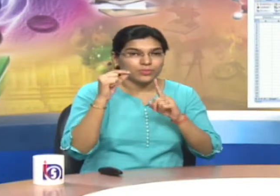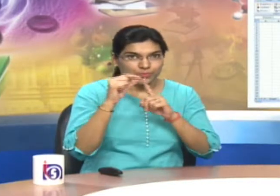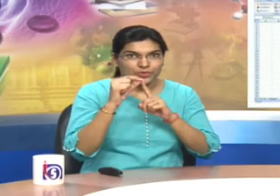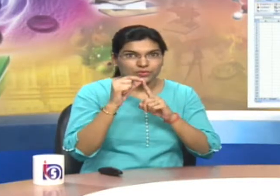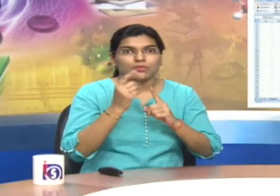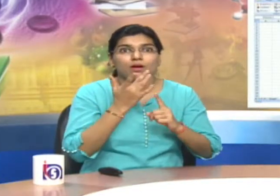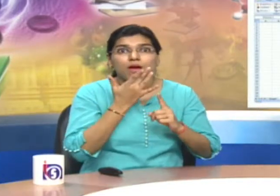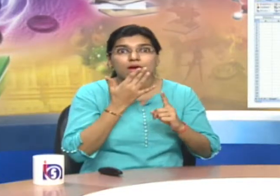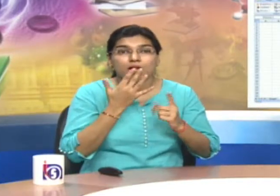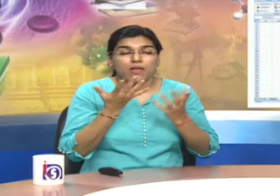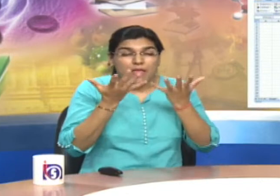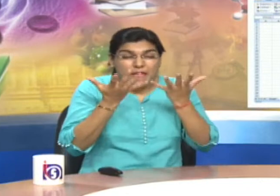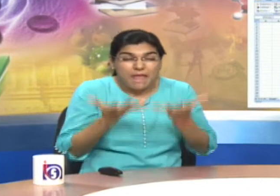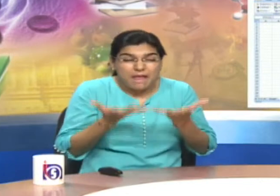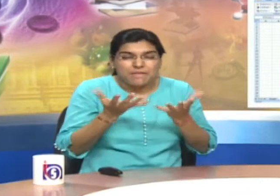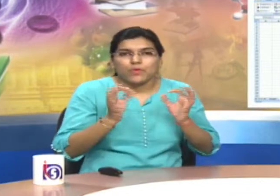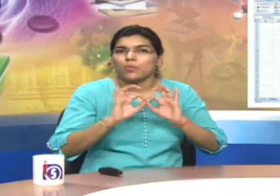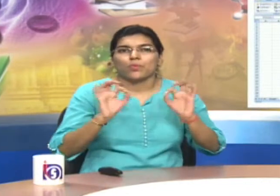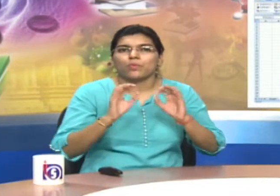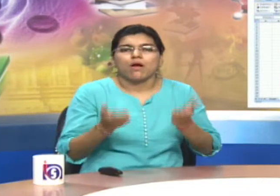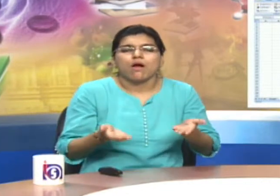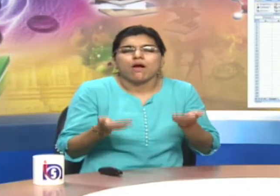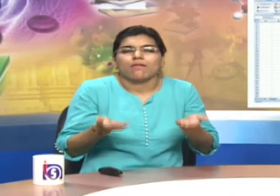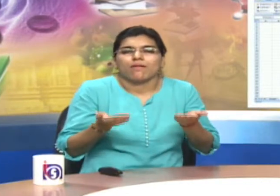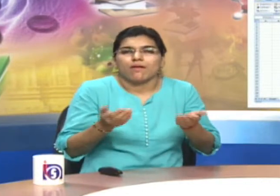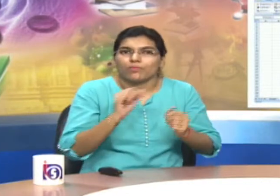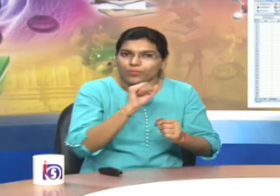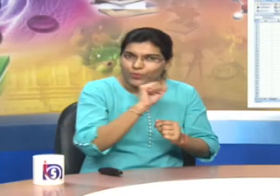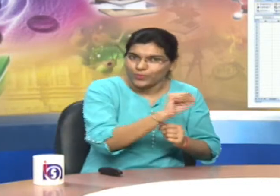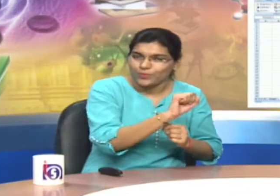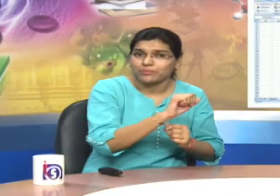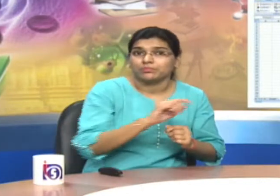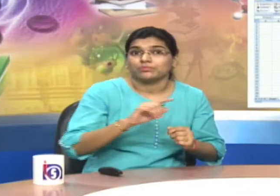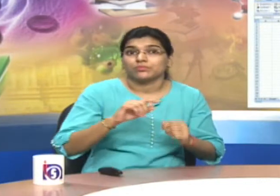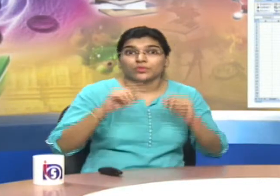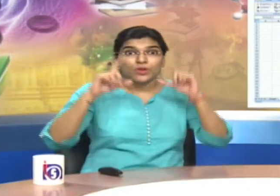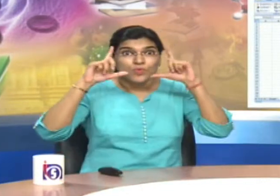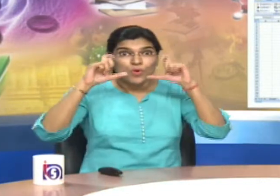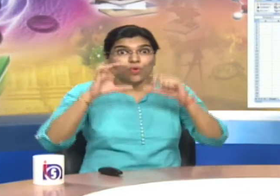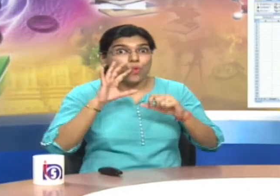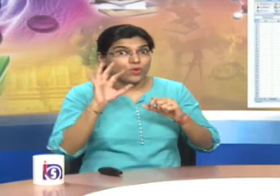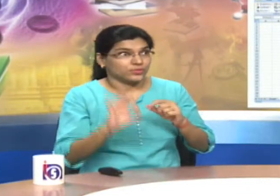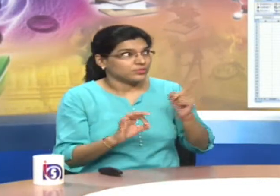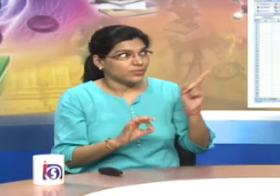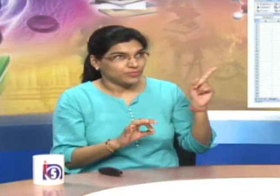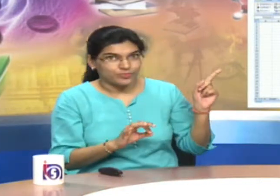Clip art it is really very simple use,